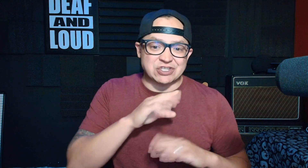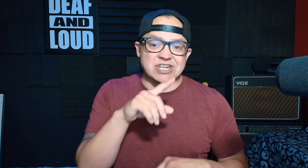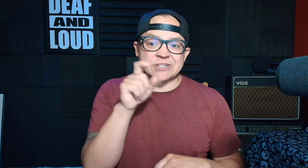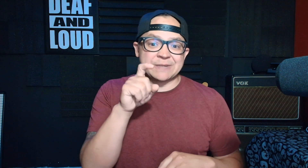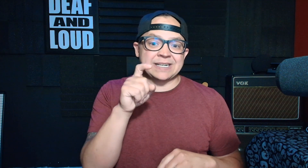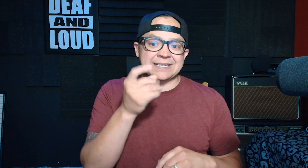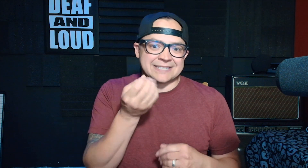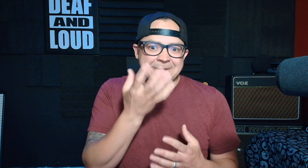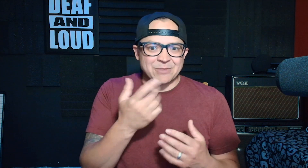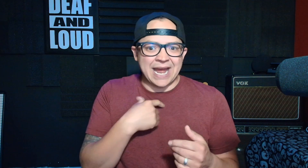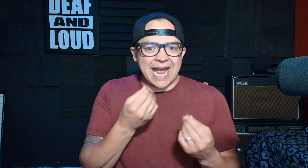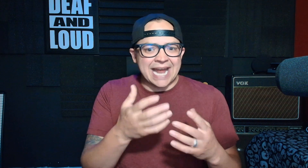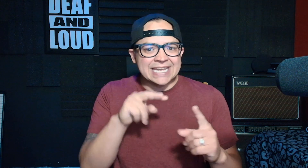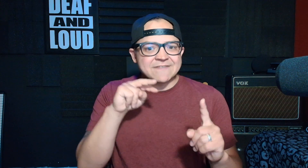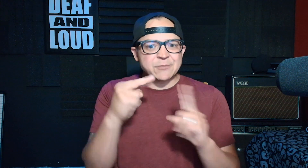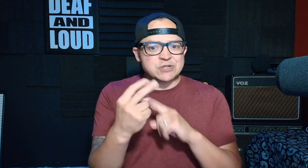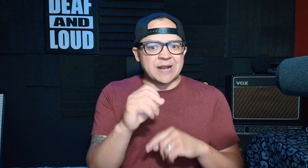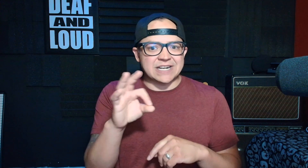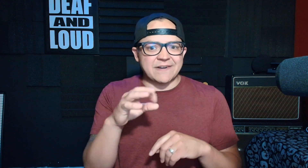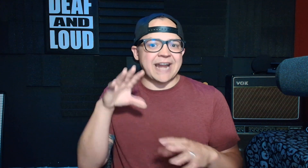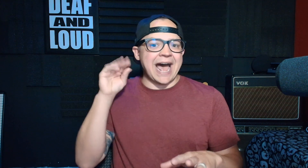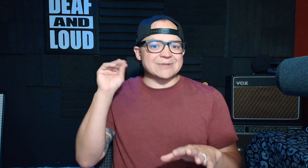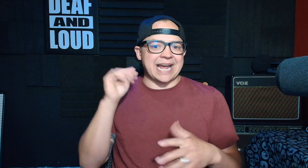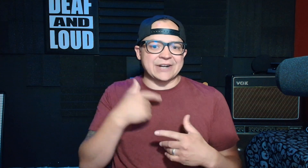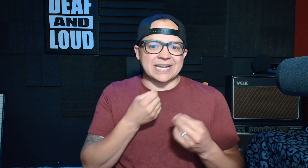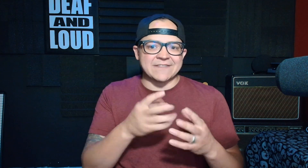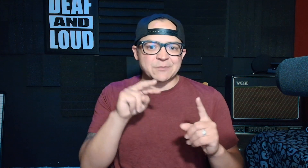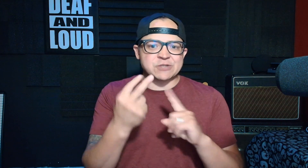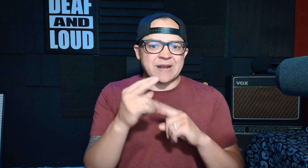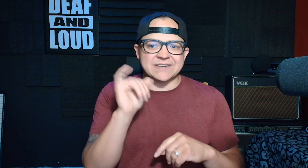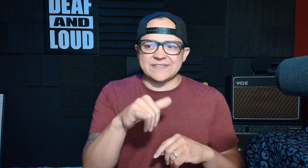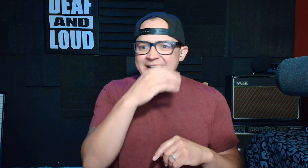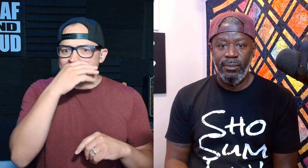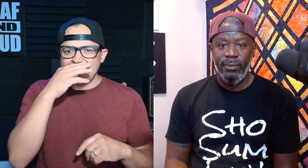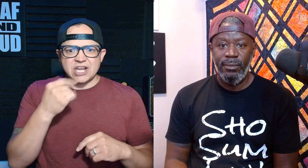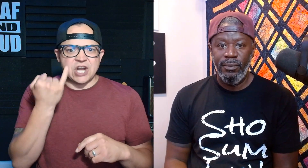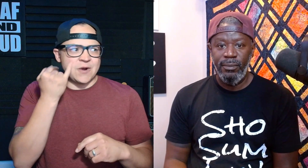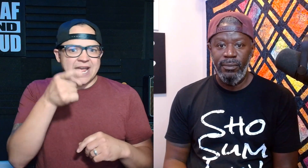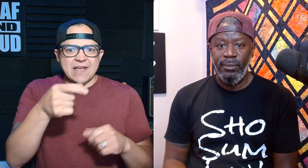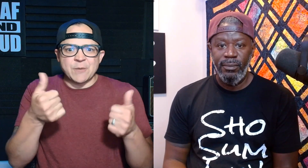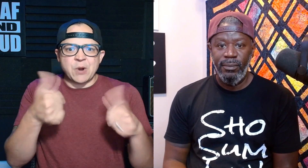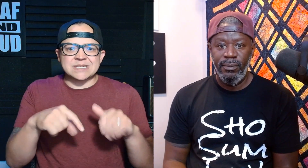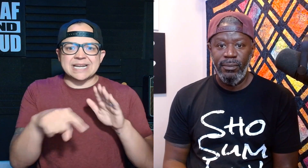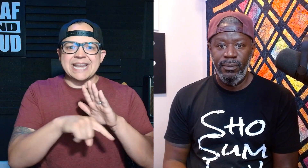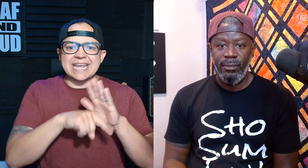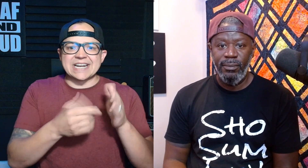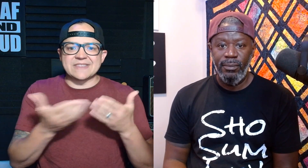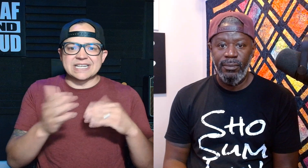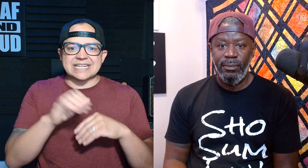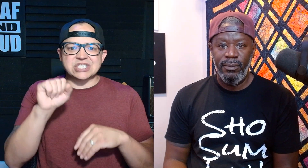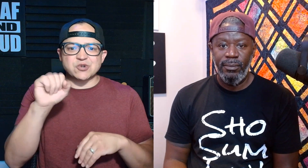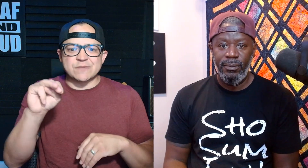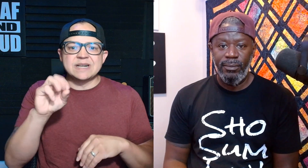your frustration, because I give the perspective of an outsider. I give the perspective that, if you're posting